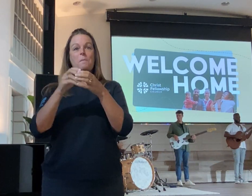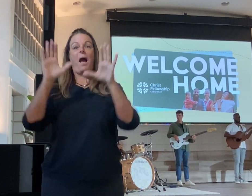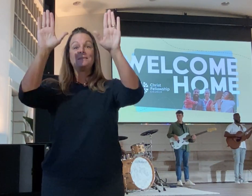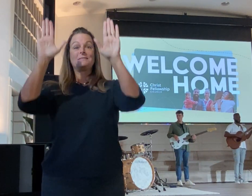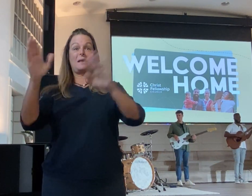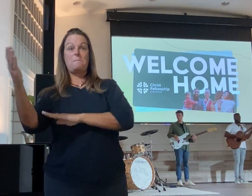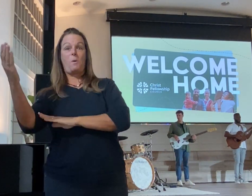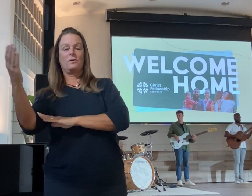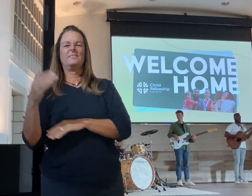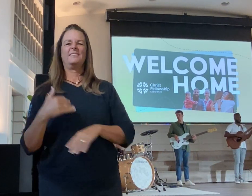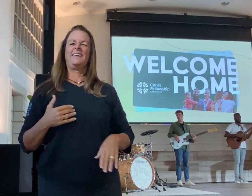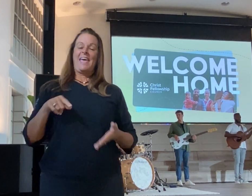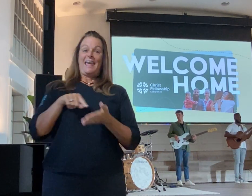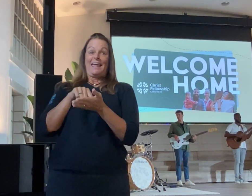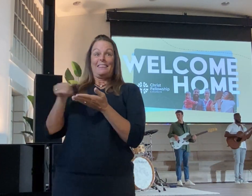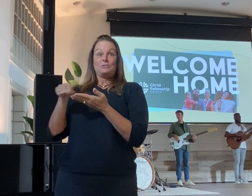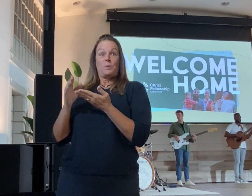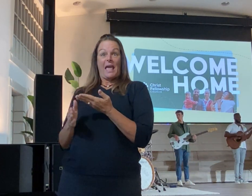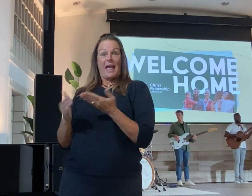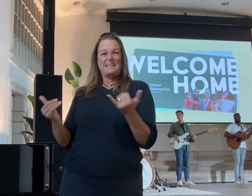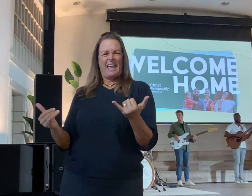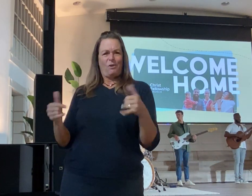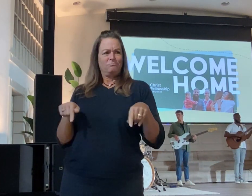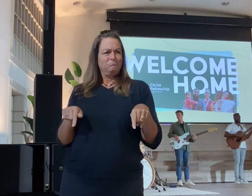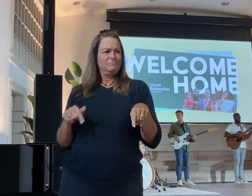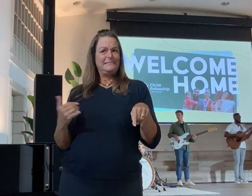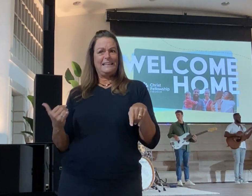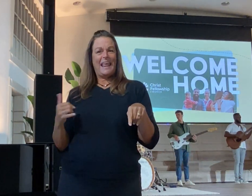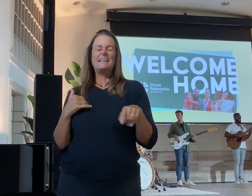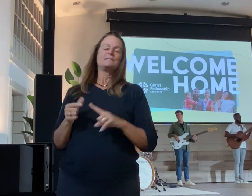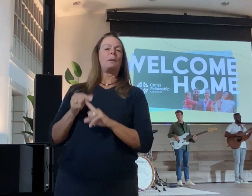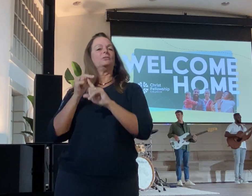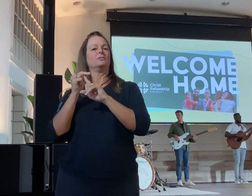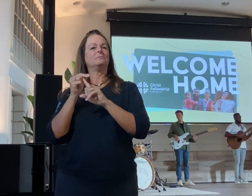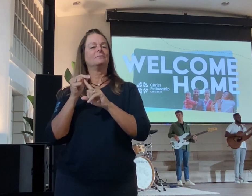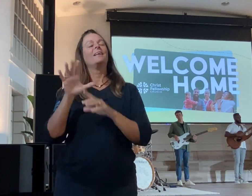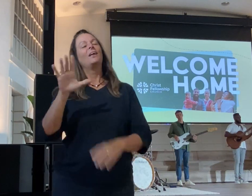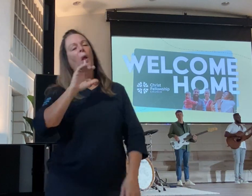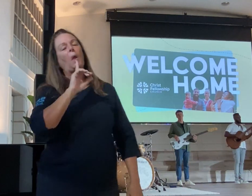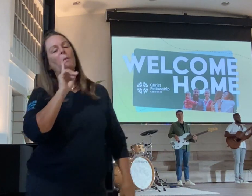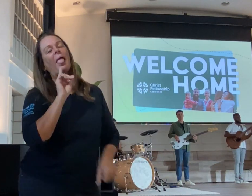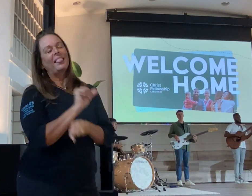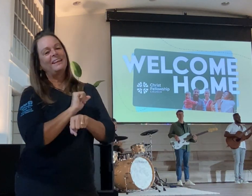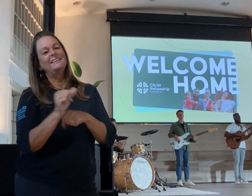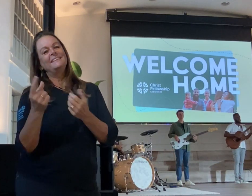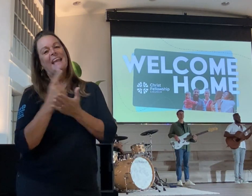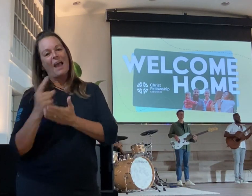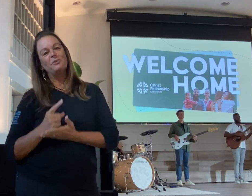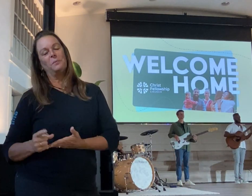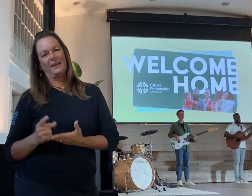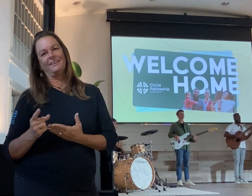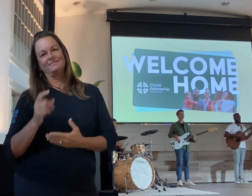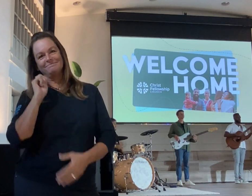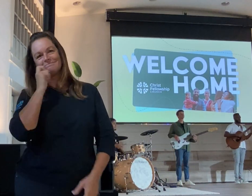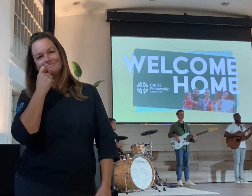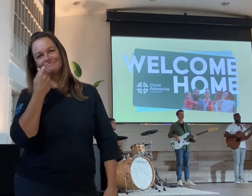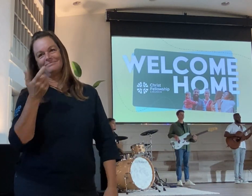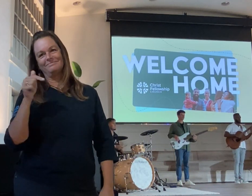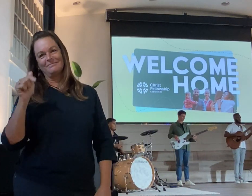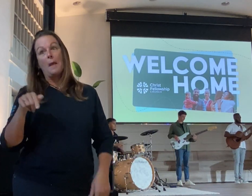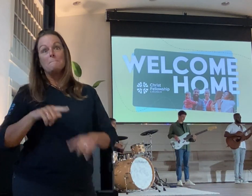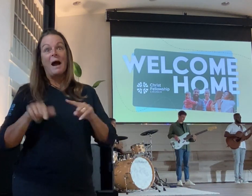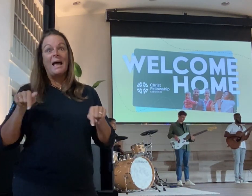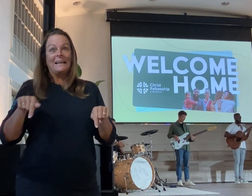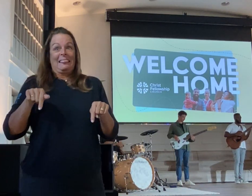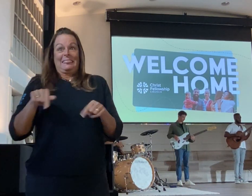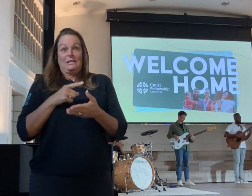mornings. And this weekend is an exciting weekend at Christ Fellowship, although I'm pretty sure that every weekend at Christ Fellowship is exciting, but